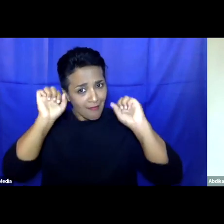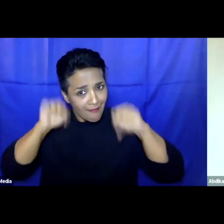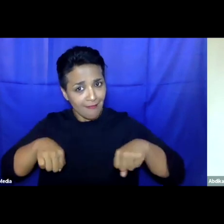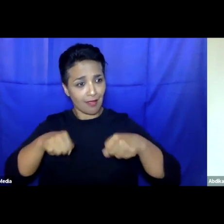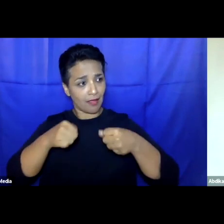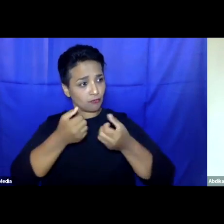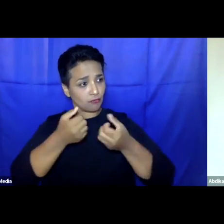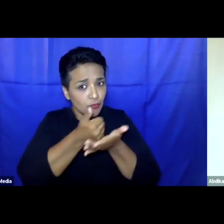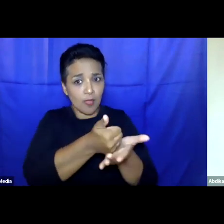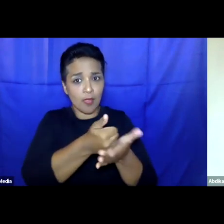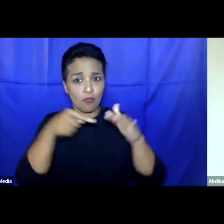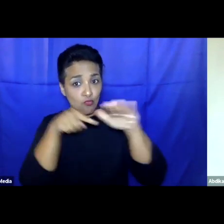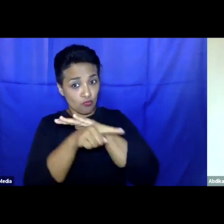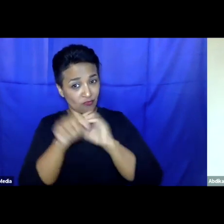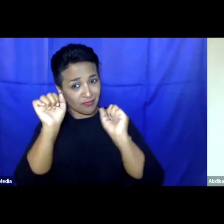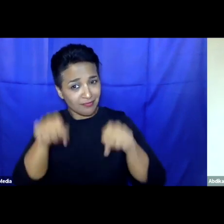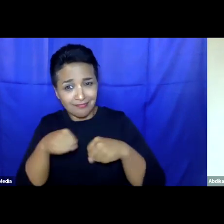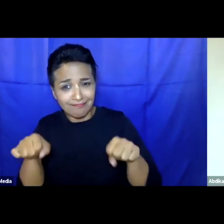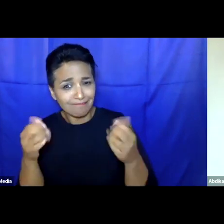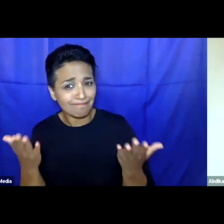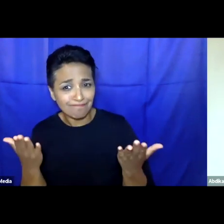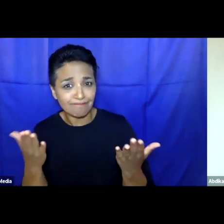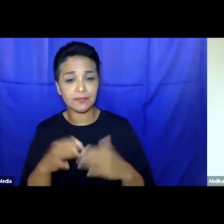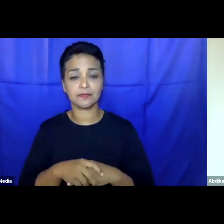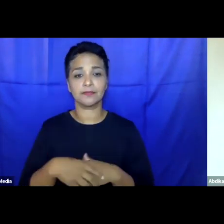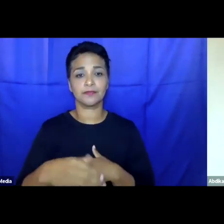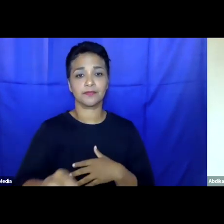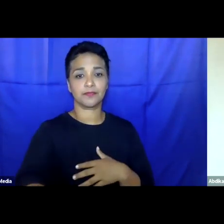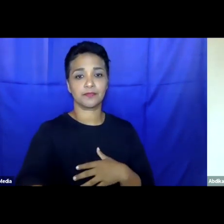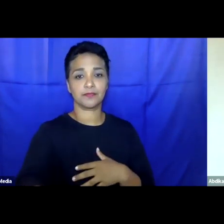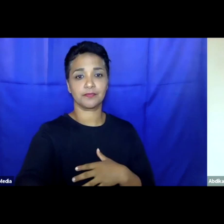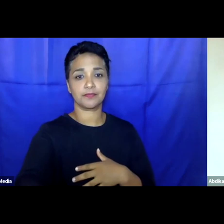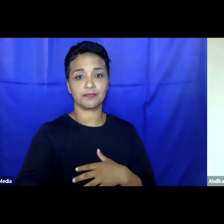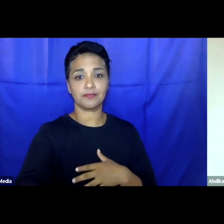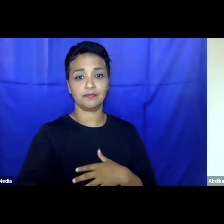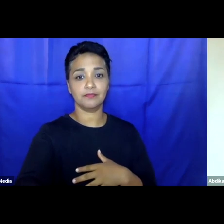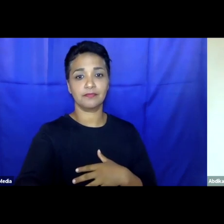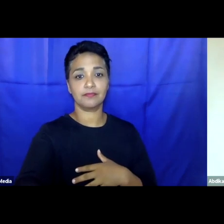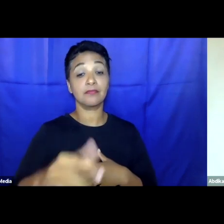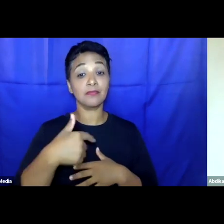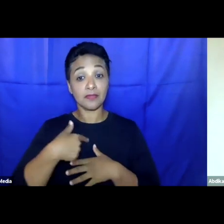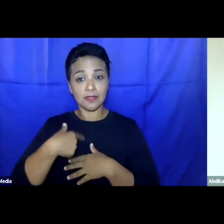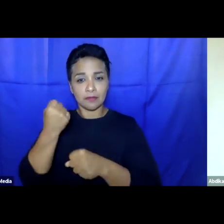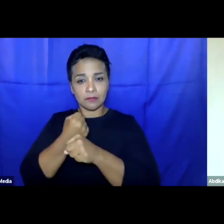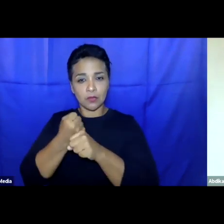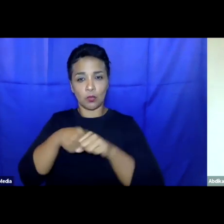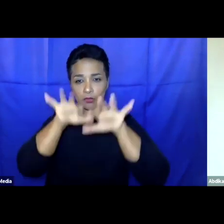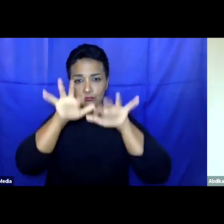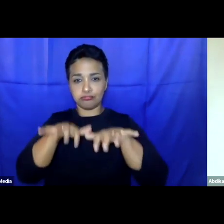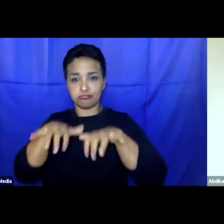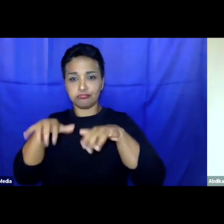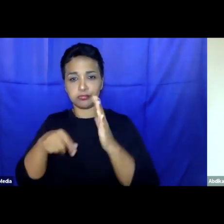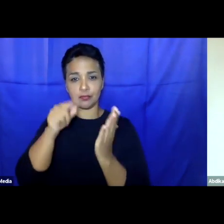So this is an article I'm writing with British Institute of East Africa, and I just want to